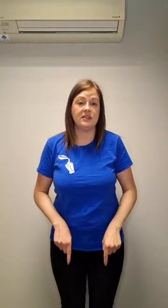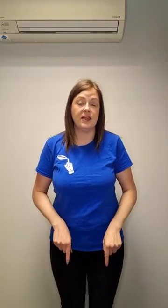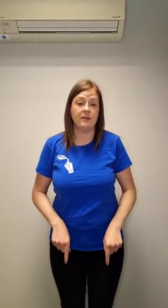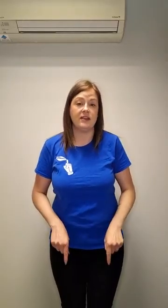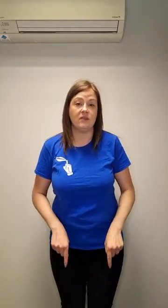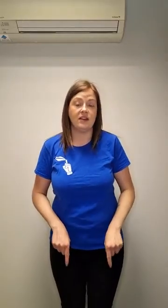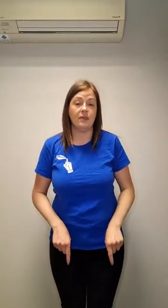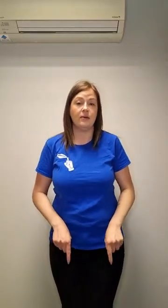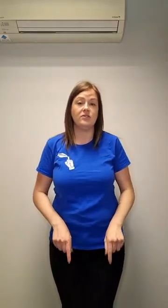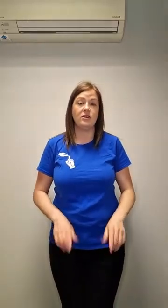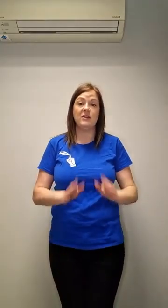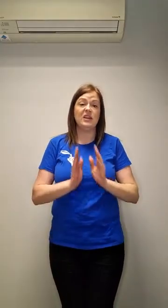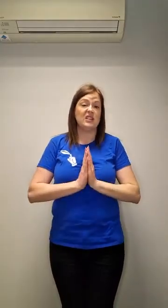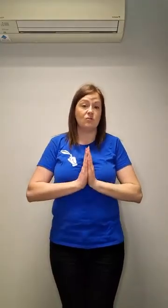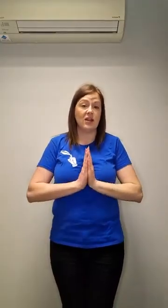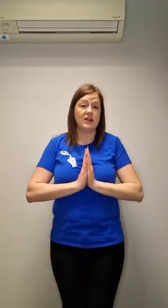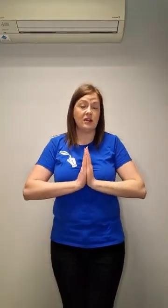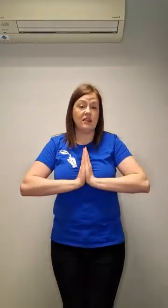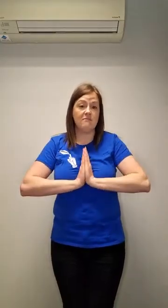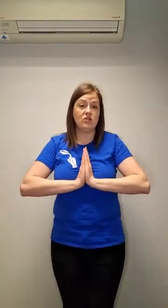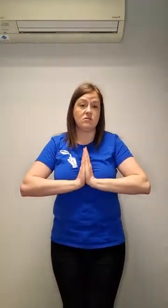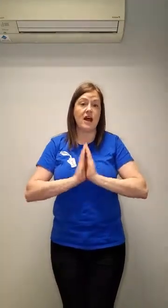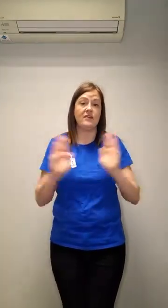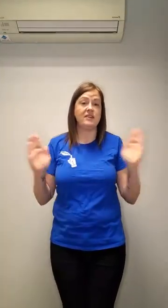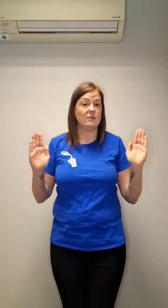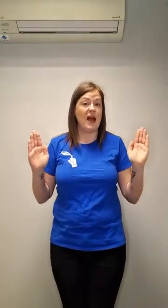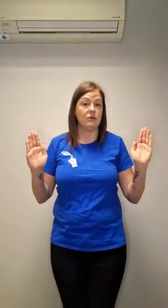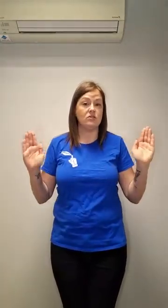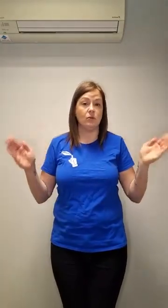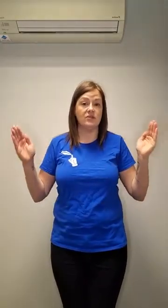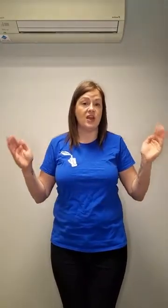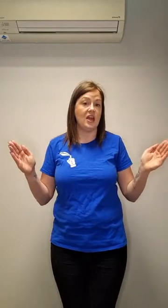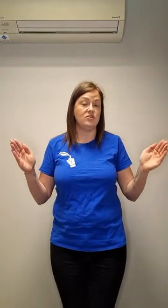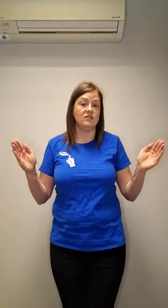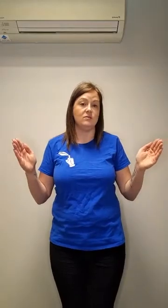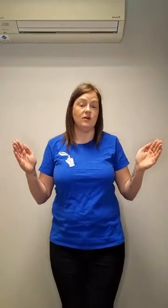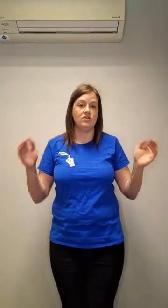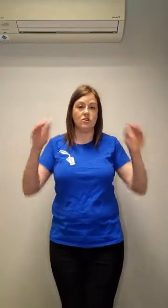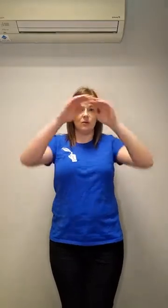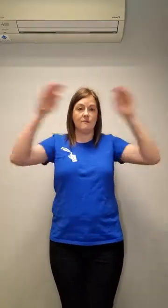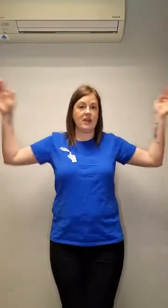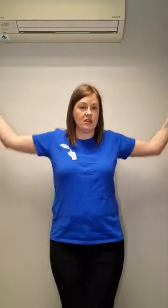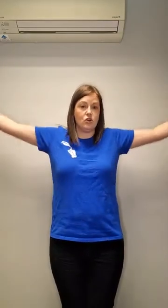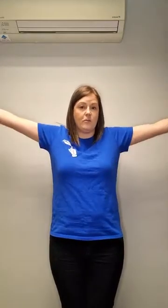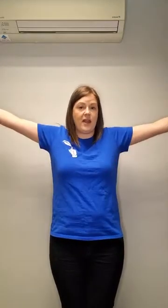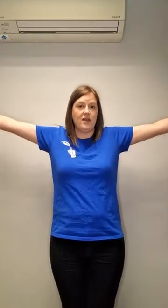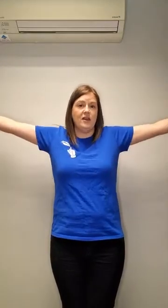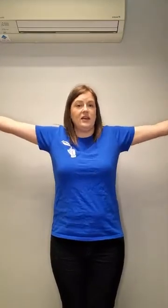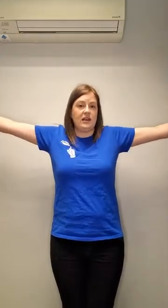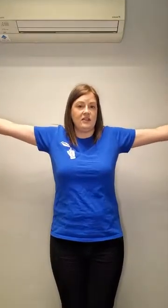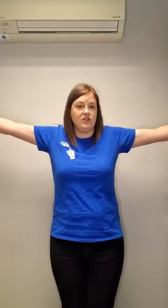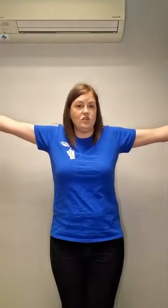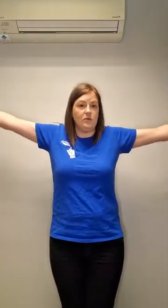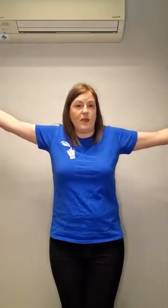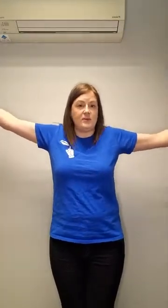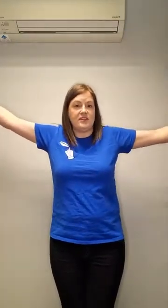take place right down the bottom, some right down in the middle, and then some out towards the edges as well. So you don't want to make it too big. Like this, you wouldn't be able to see